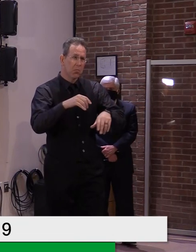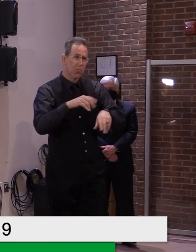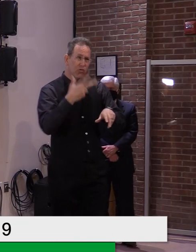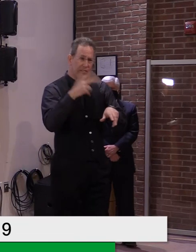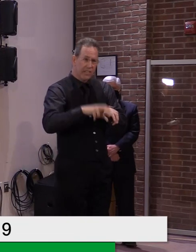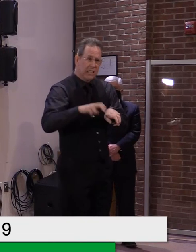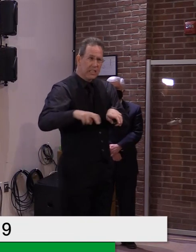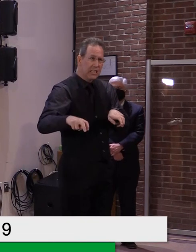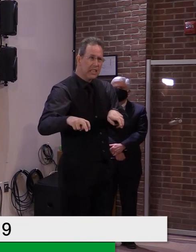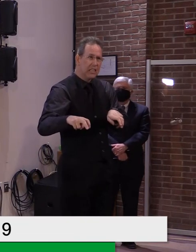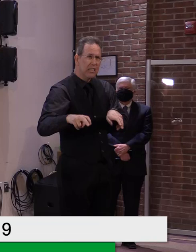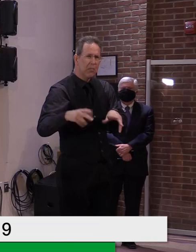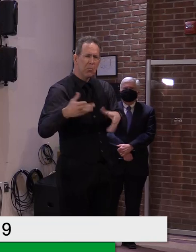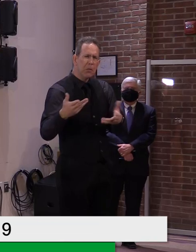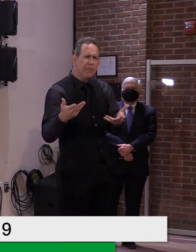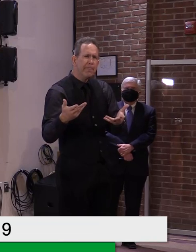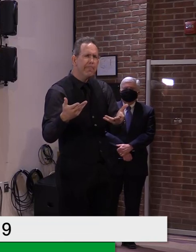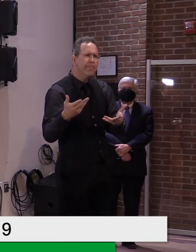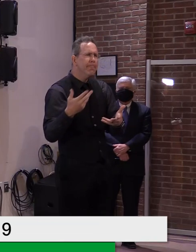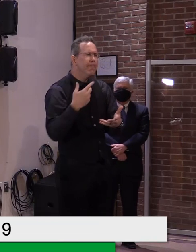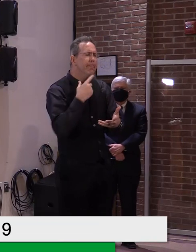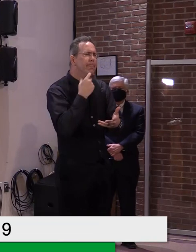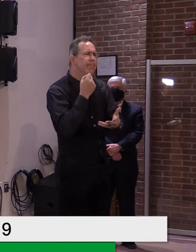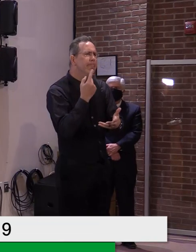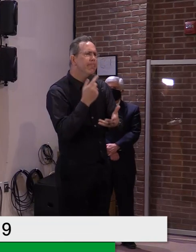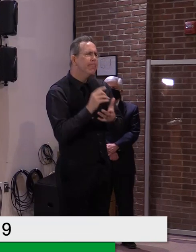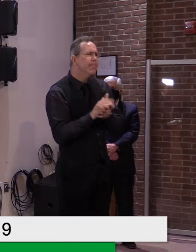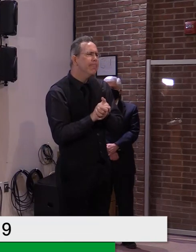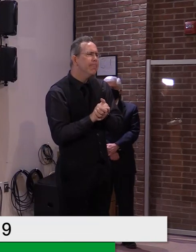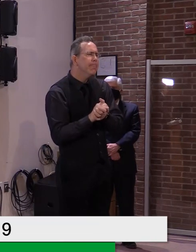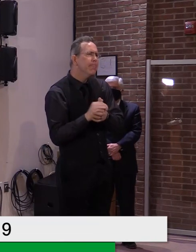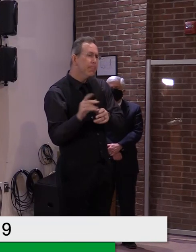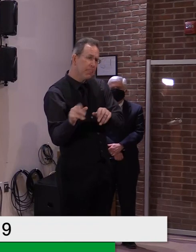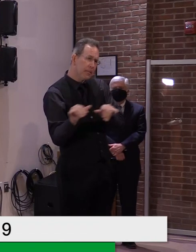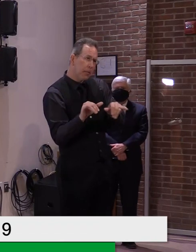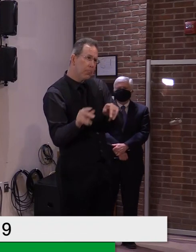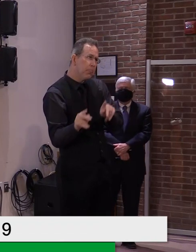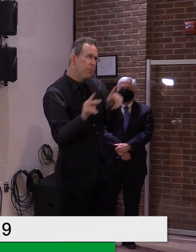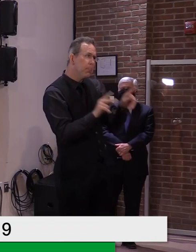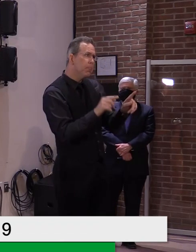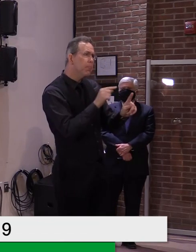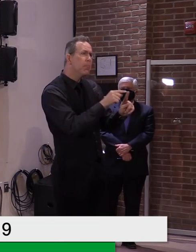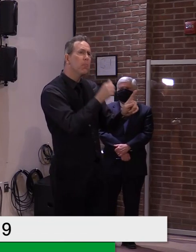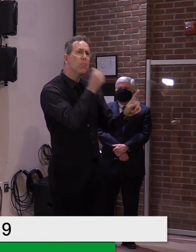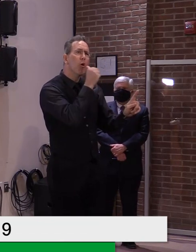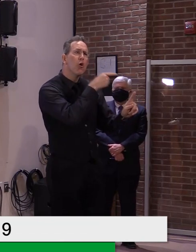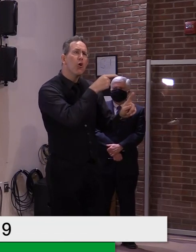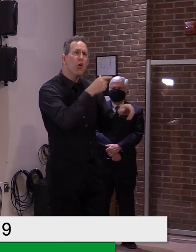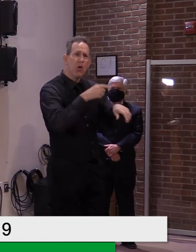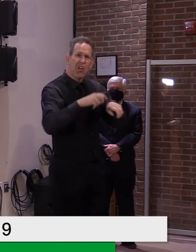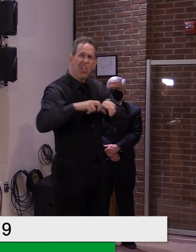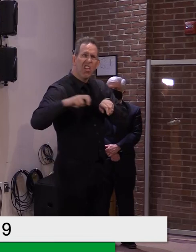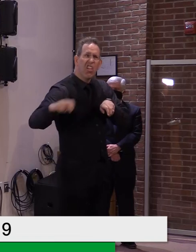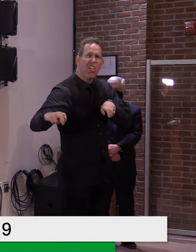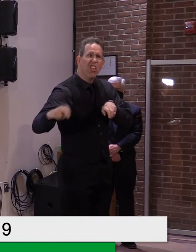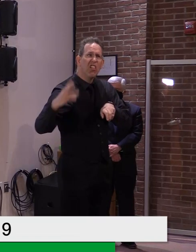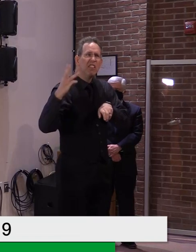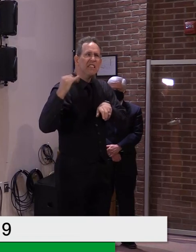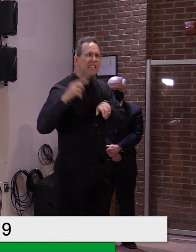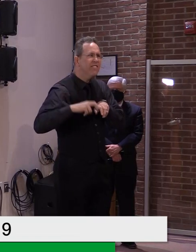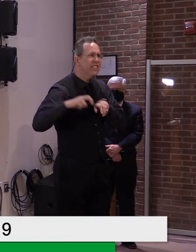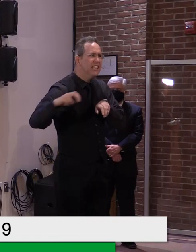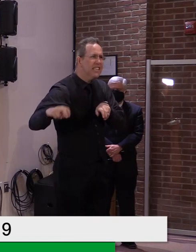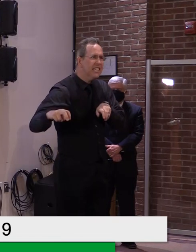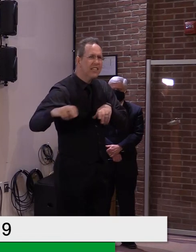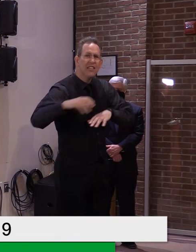example, if you're opening up bars and you have people sitting at bar stools, do they have that 3-foot requirement? And it